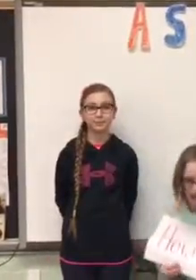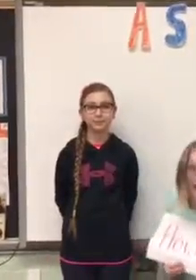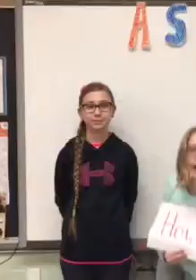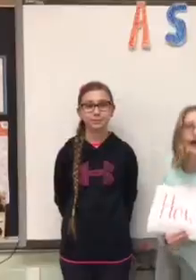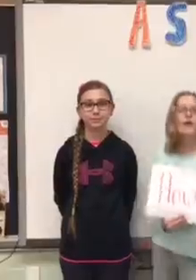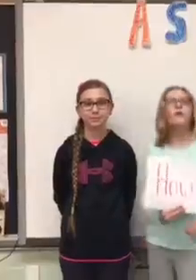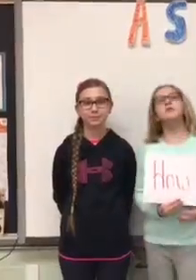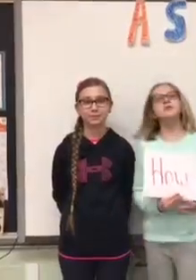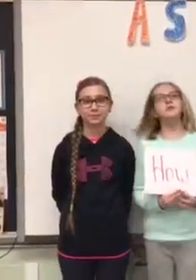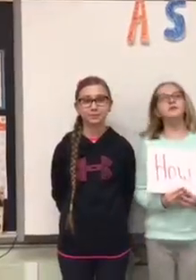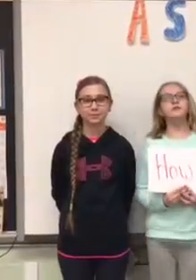How?